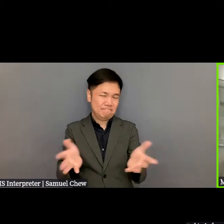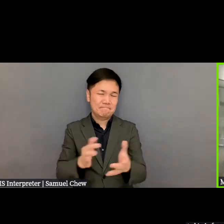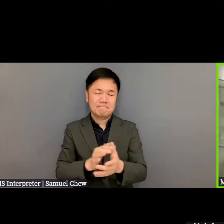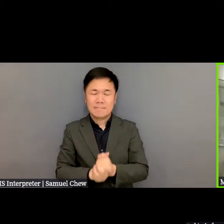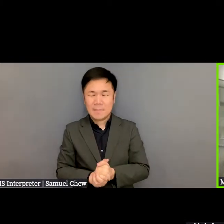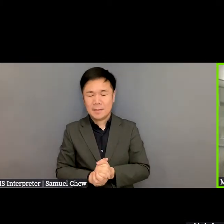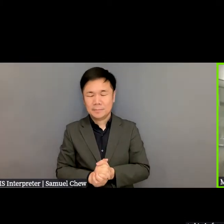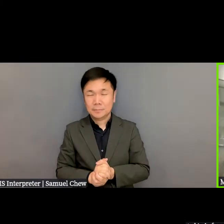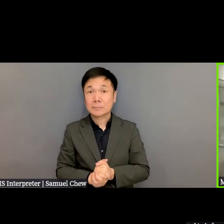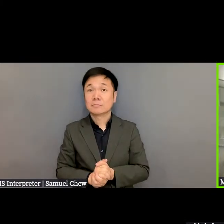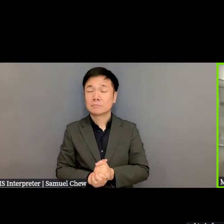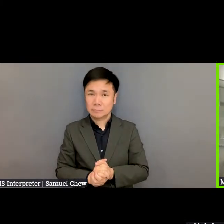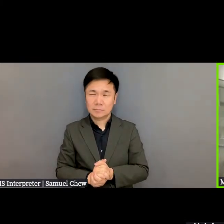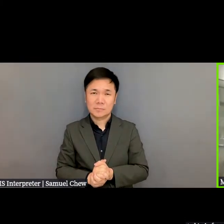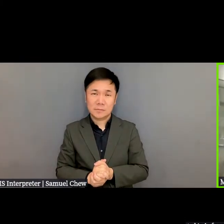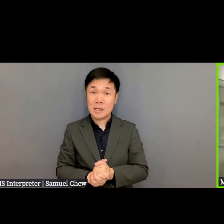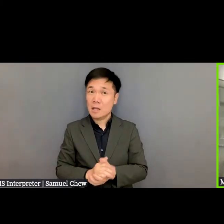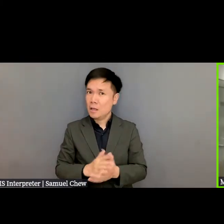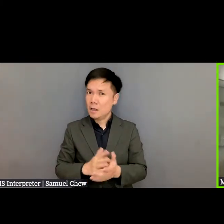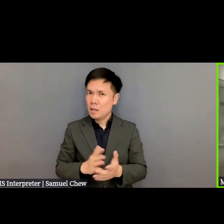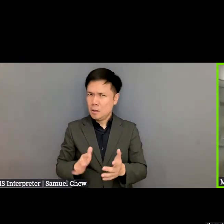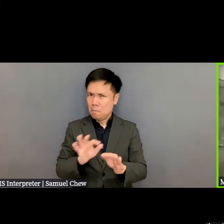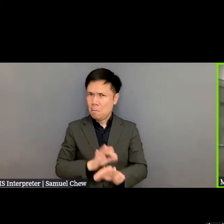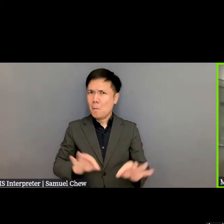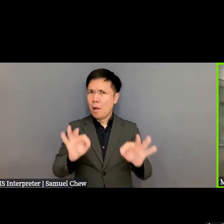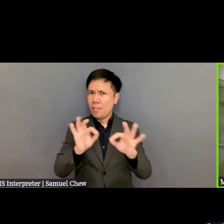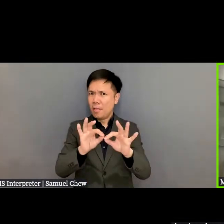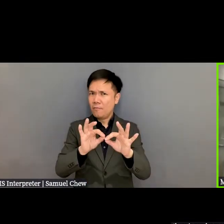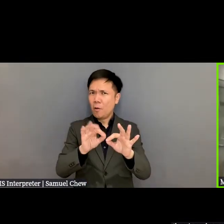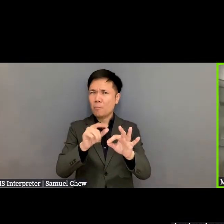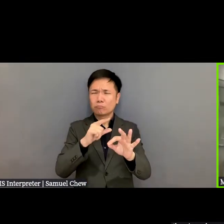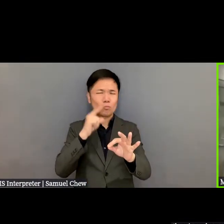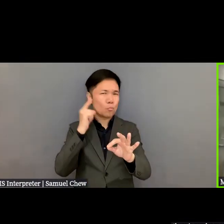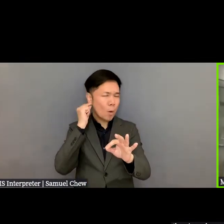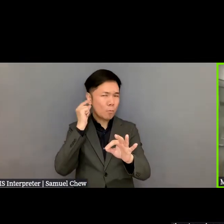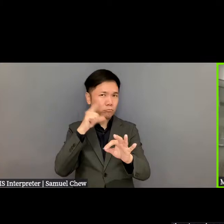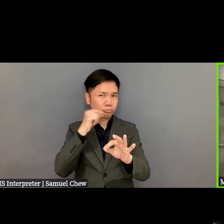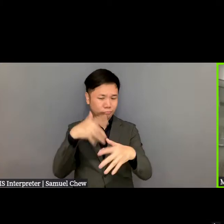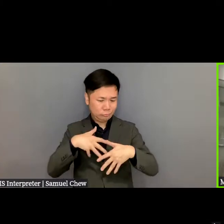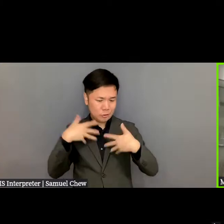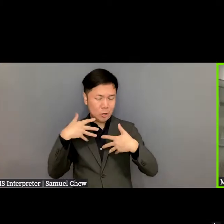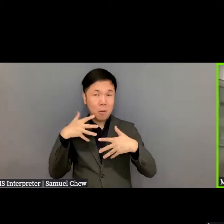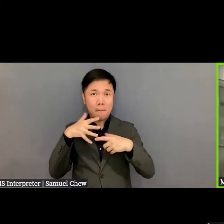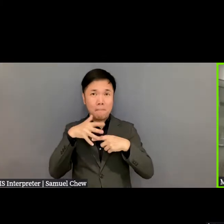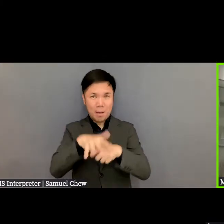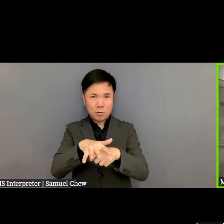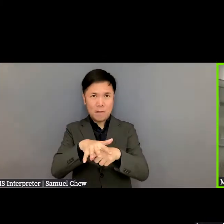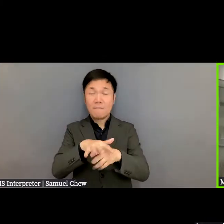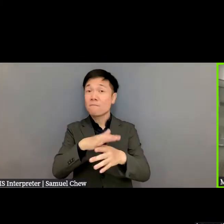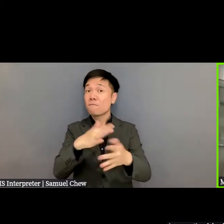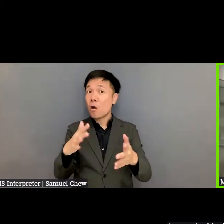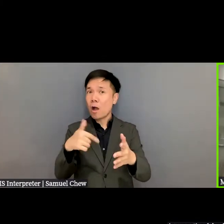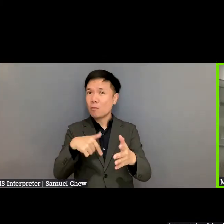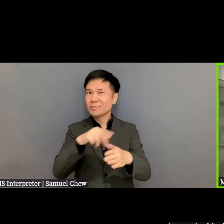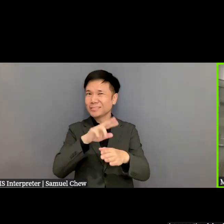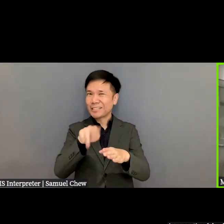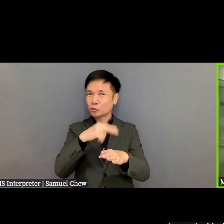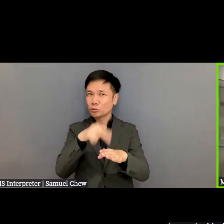there is gender mainstreaming in our national development policy.